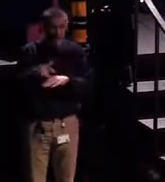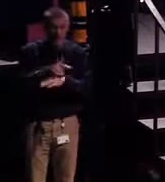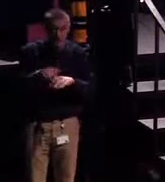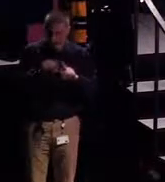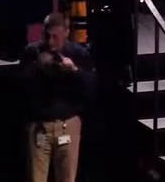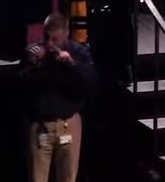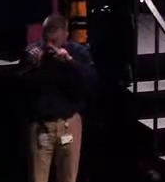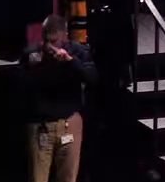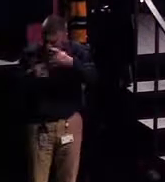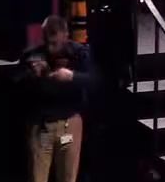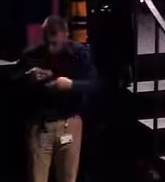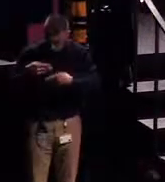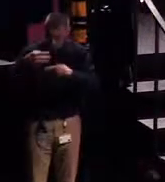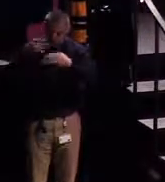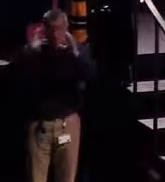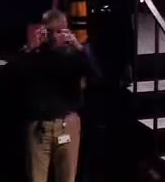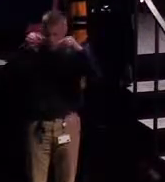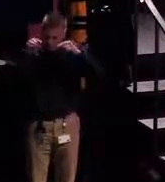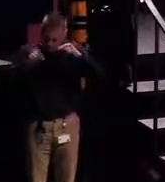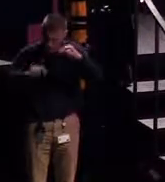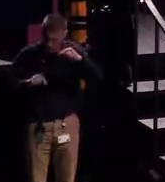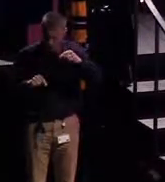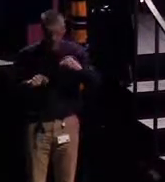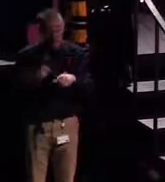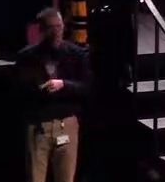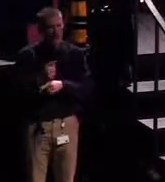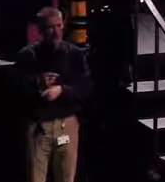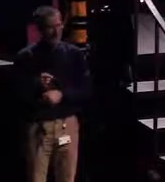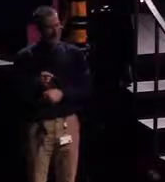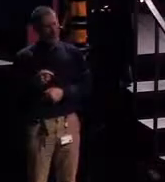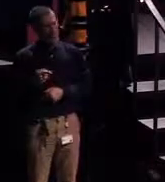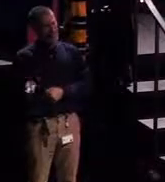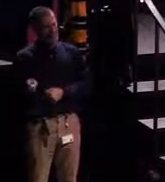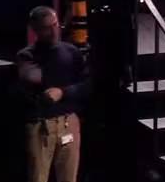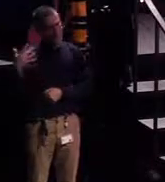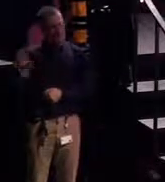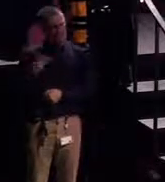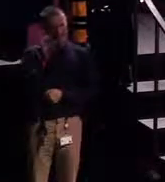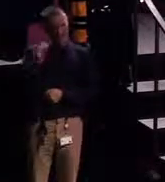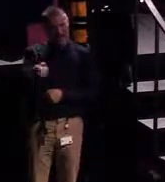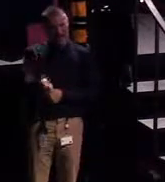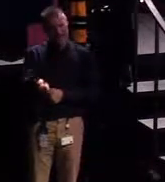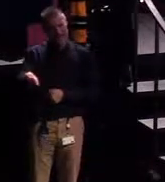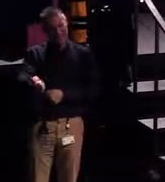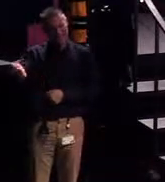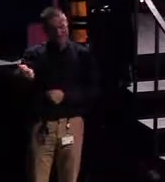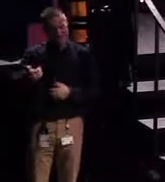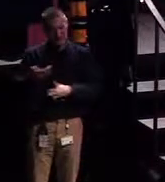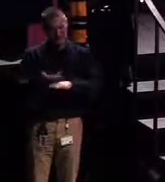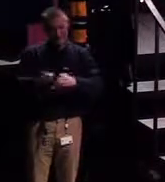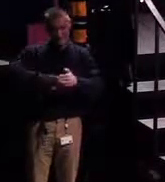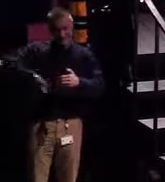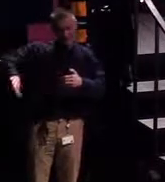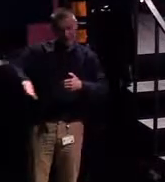the top results were accounts of people with tics being asked to leave or sit separately. Fuck it,